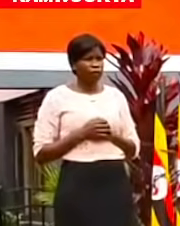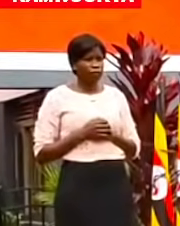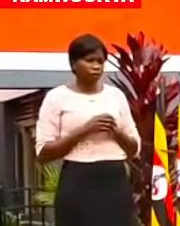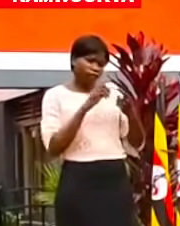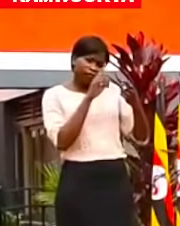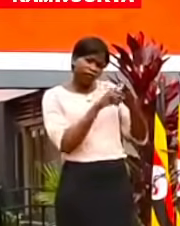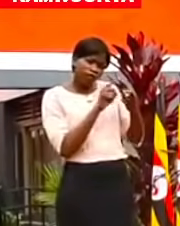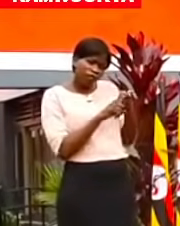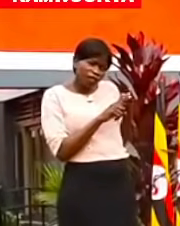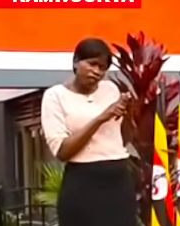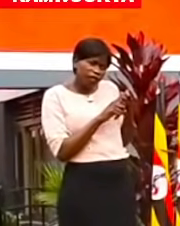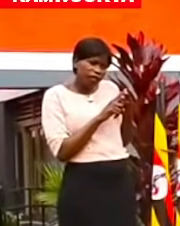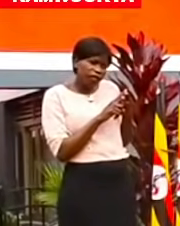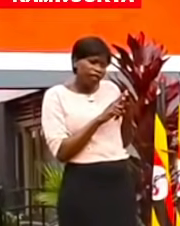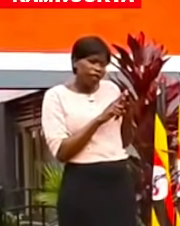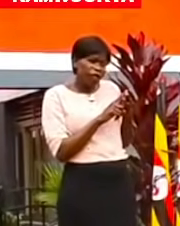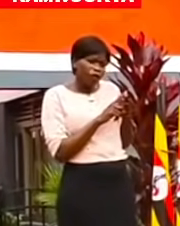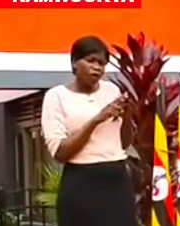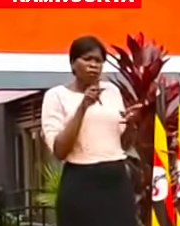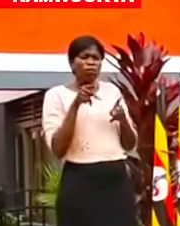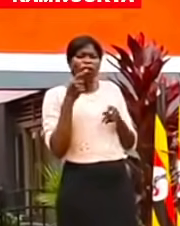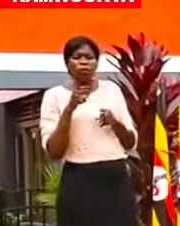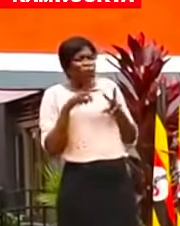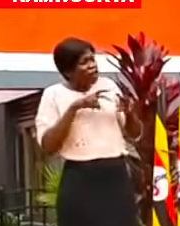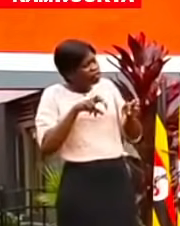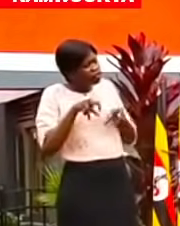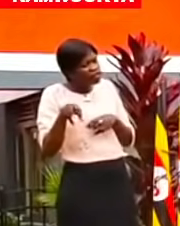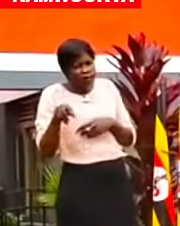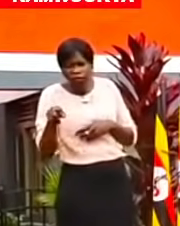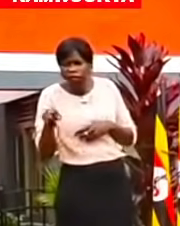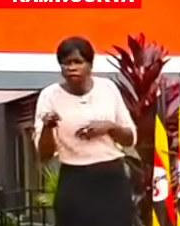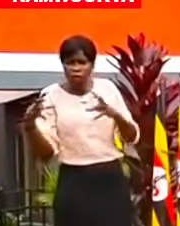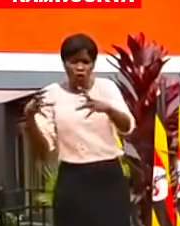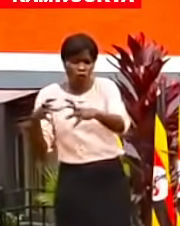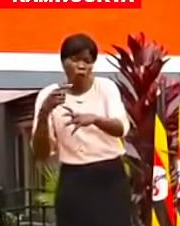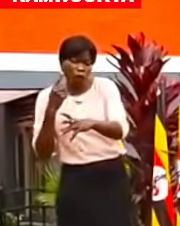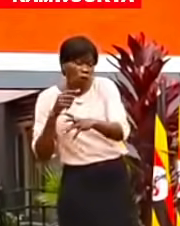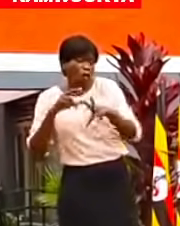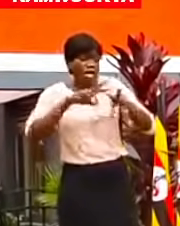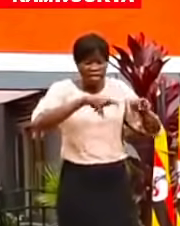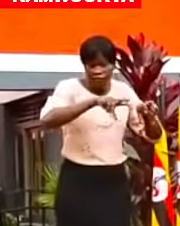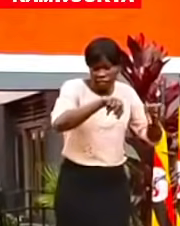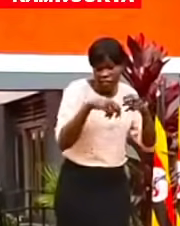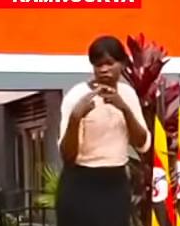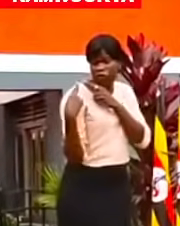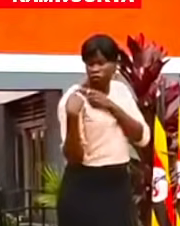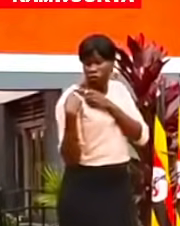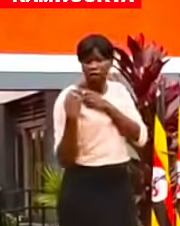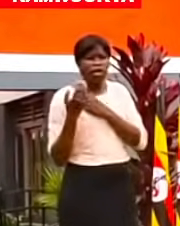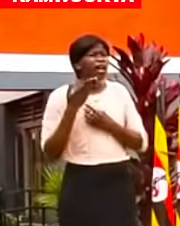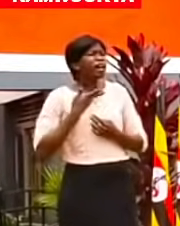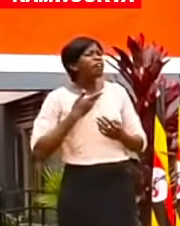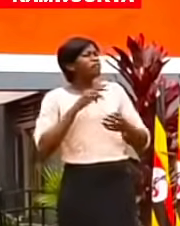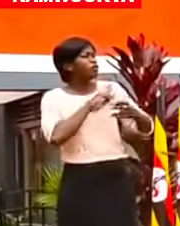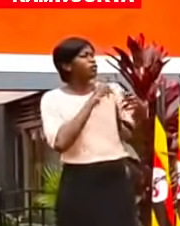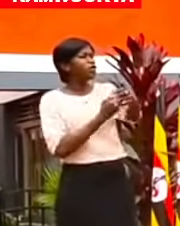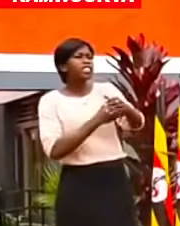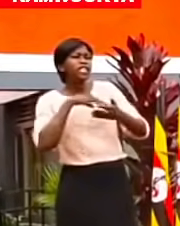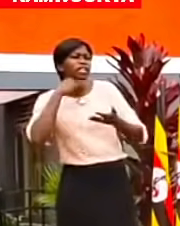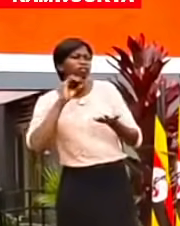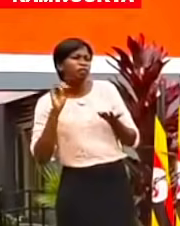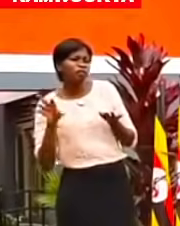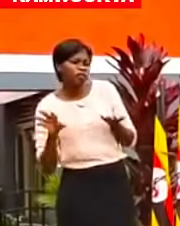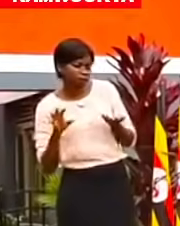Okusookera ddala bannaffe abanoonyereza obubondo obunoonyereza mu poliisi naki tebulina na ssente zimala, ate